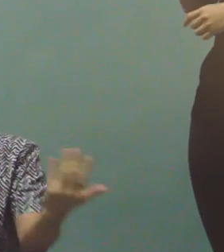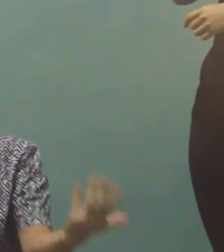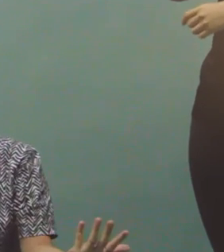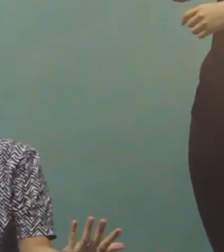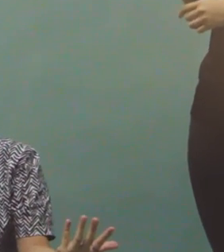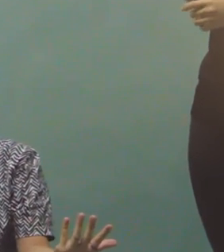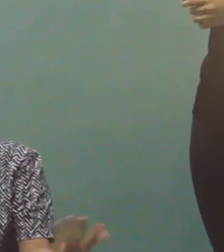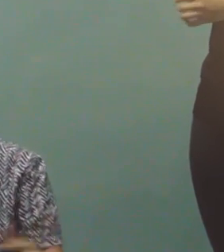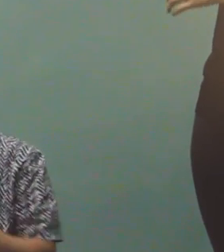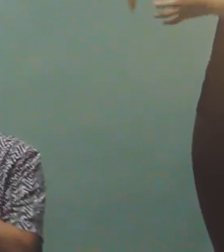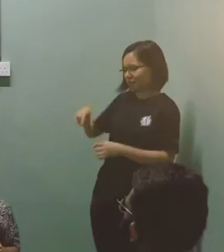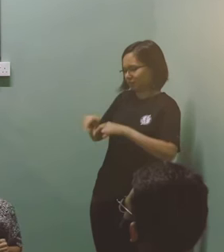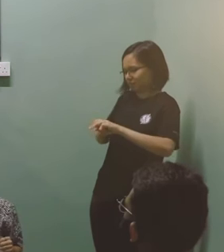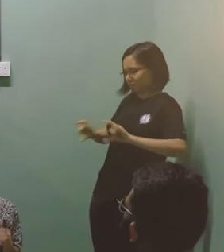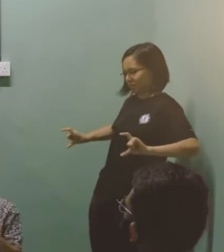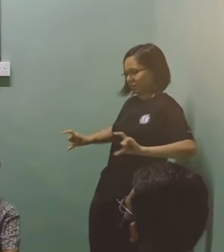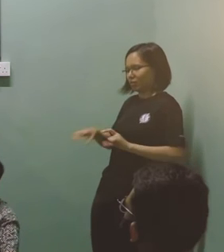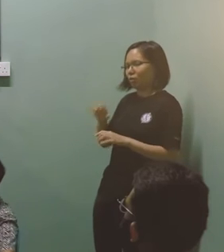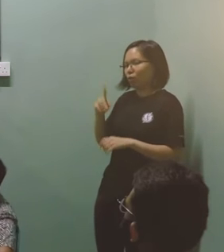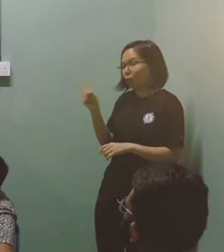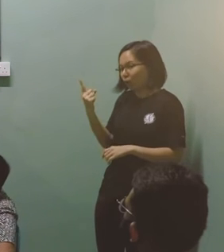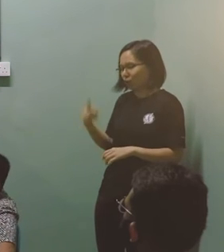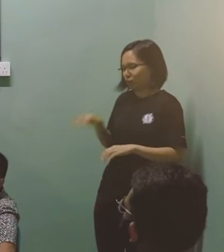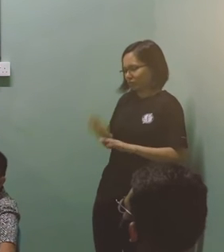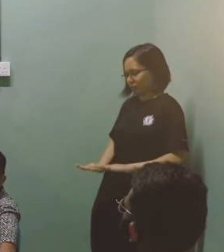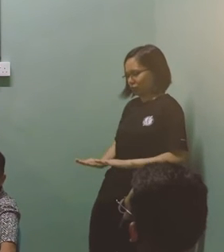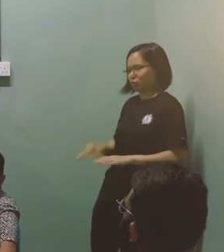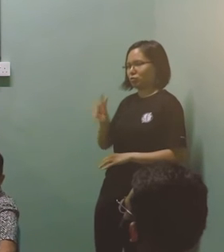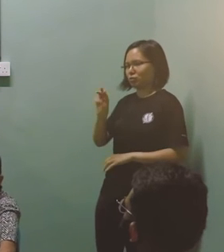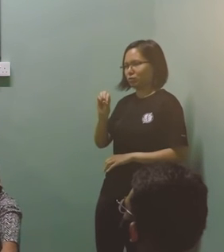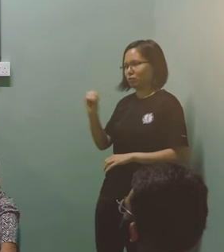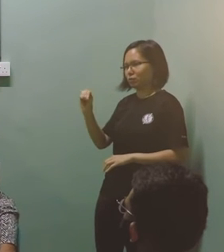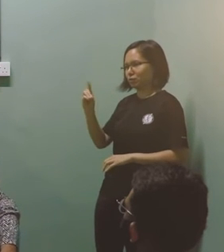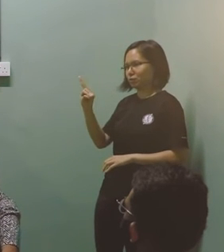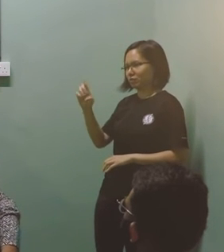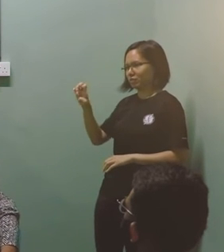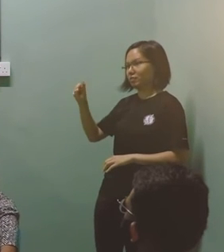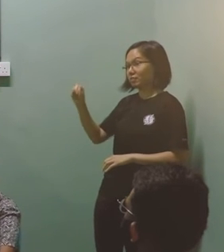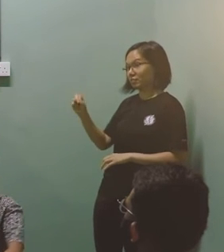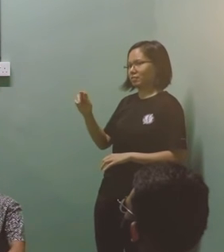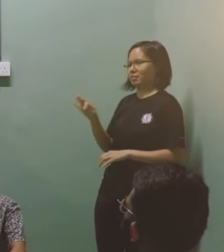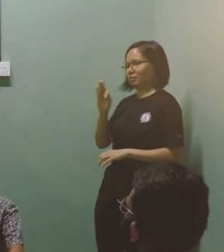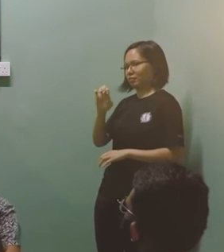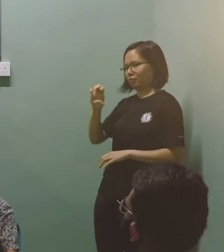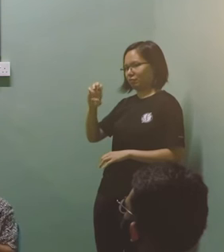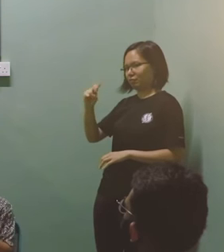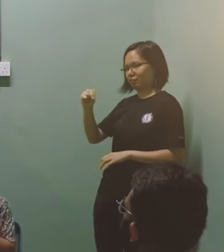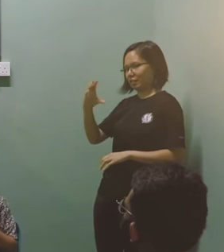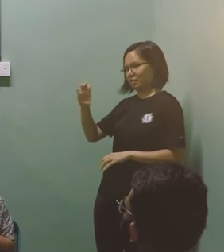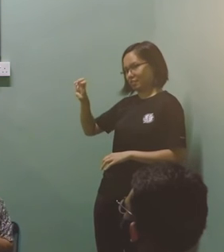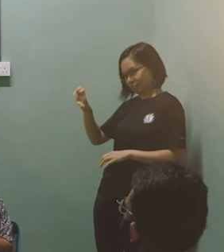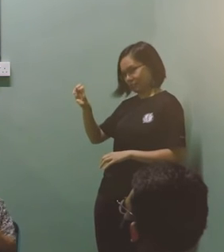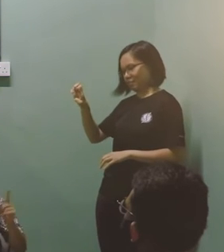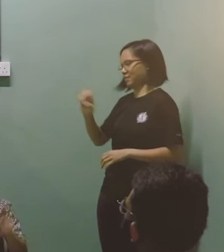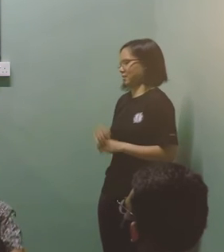short wooden fence. Correct? And although, yes, the crocodile was actually quite a distance away, so my lens was very long, but you're still potentially gonna first hurt